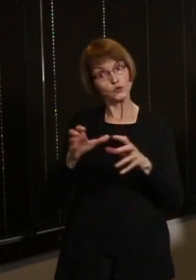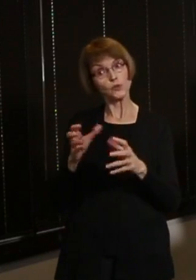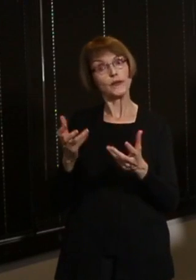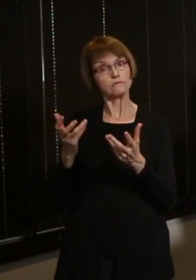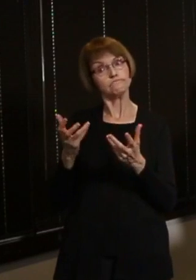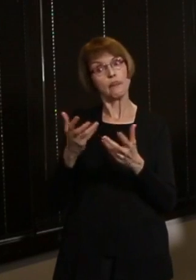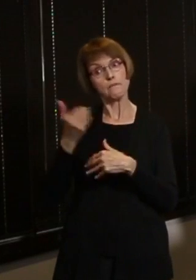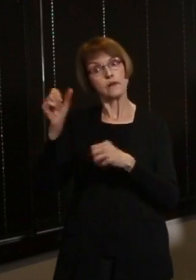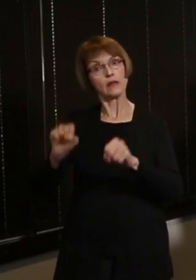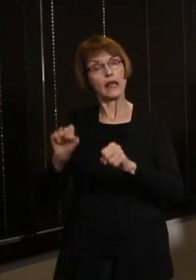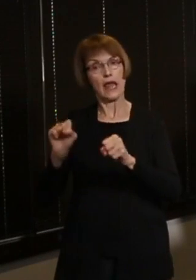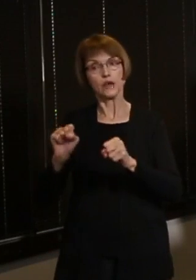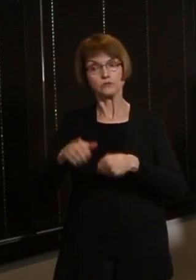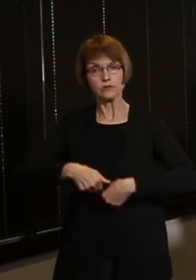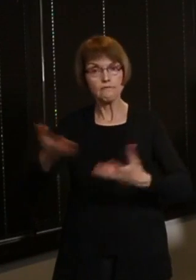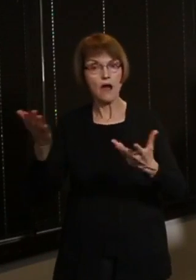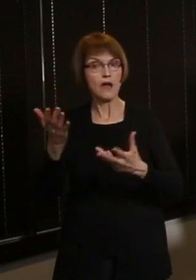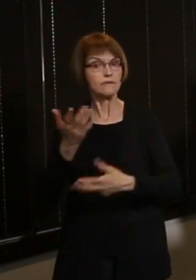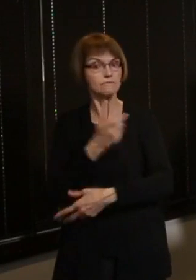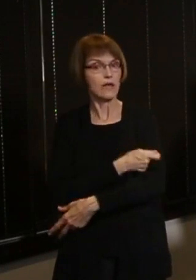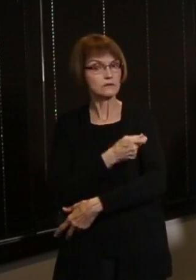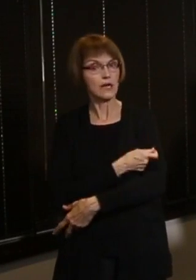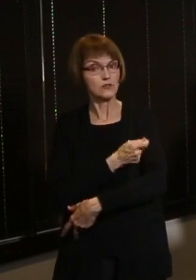it? Yeah,